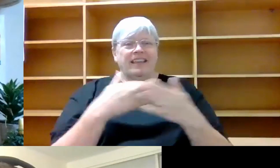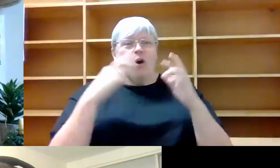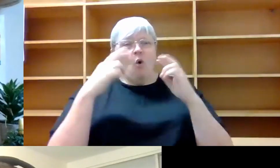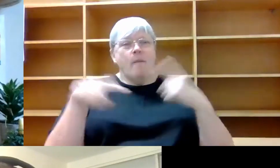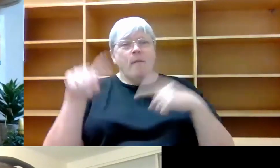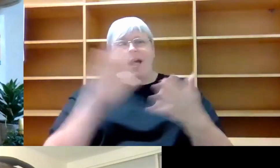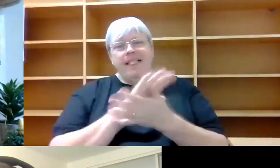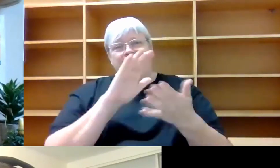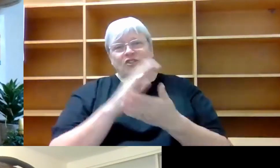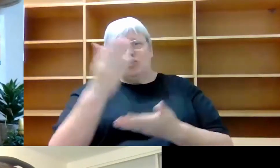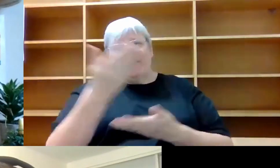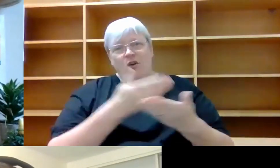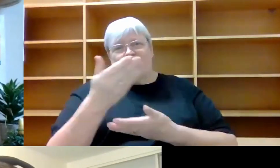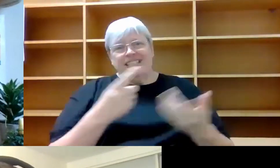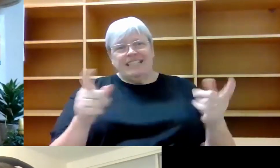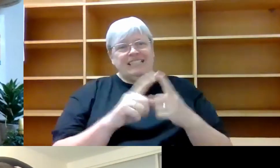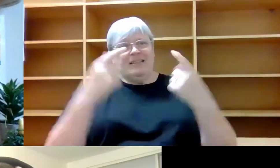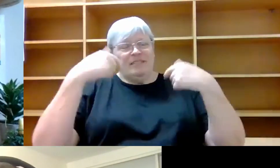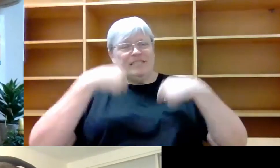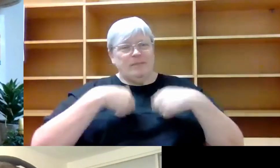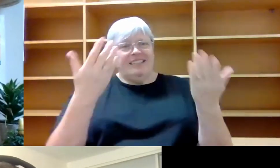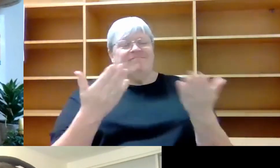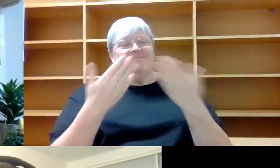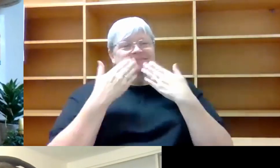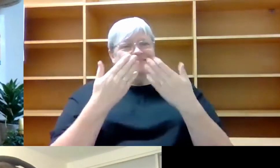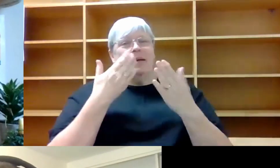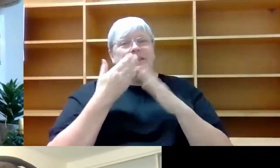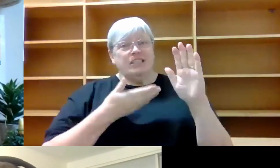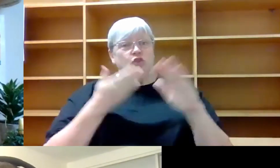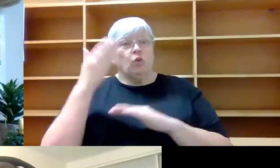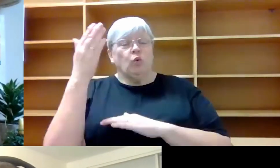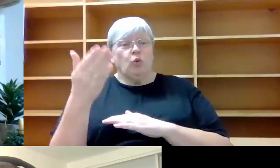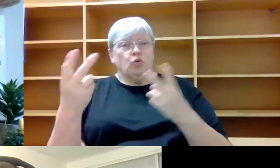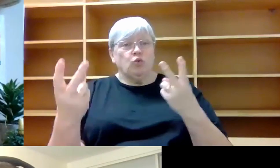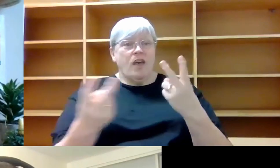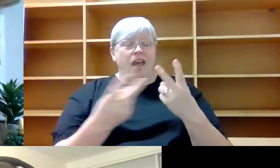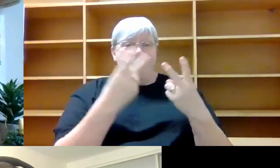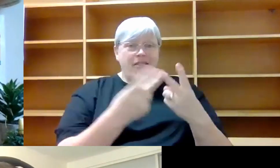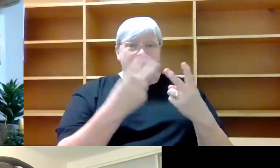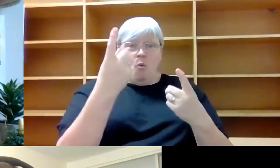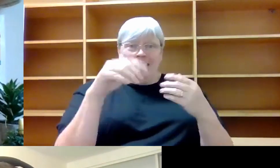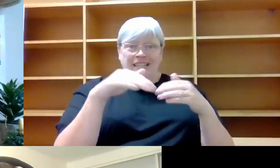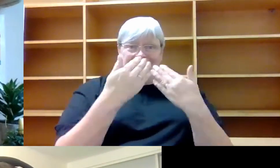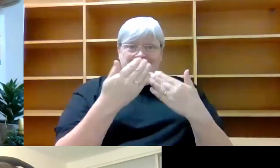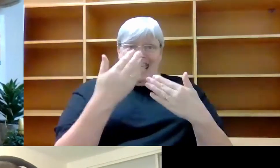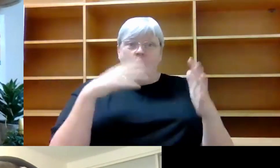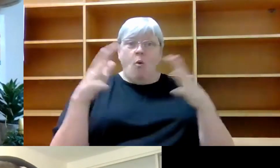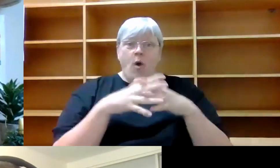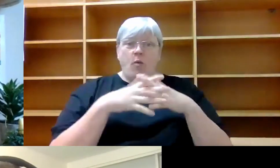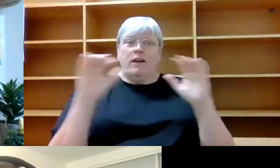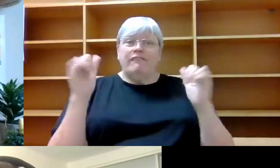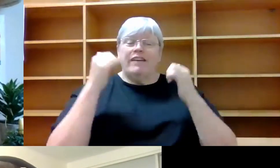enjoy this conversation as much as I have. Please go to, there's a whole other day of WayWORD Book